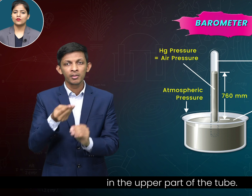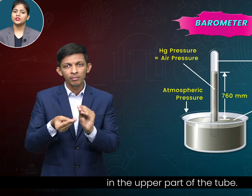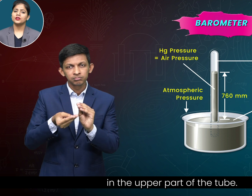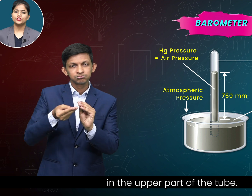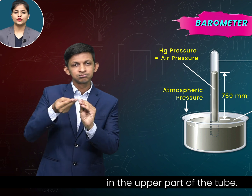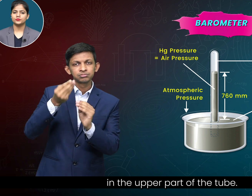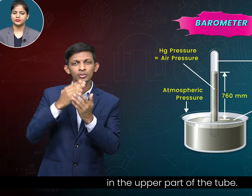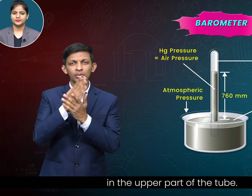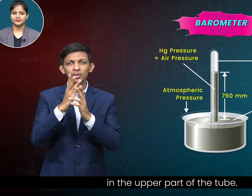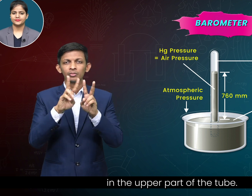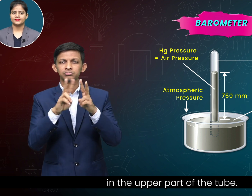the tube.